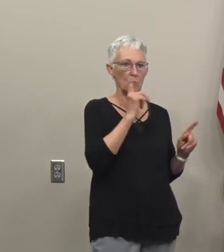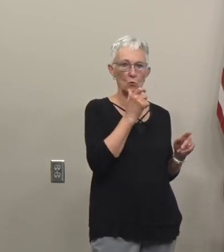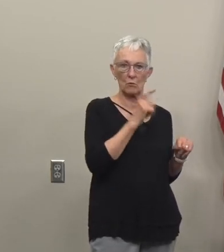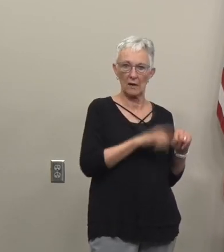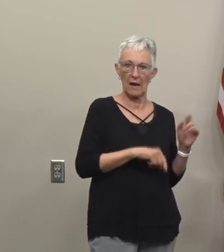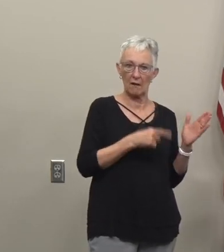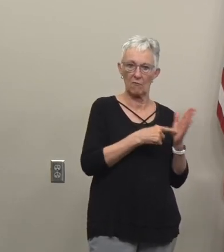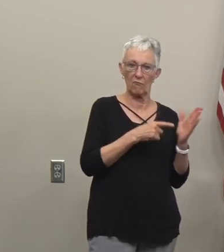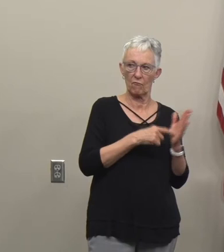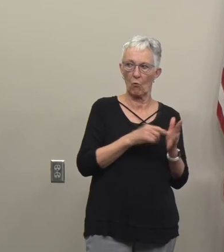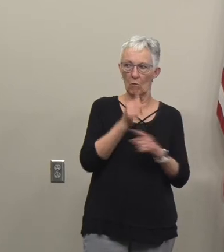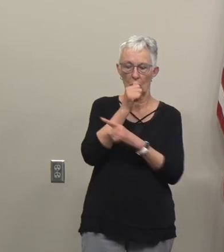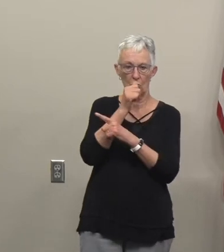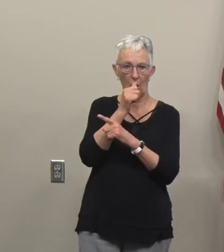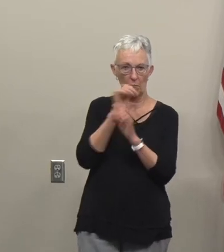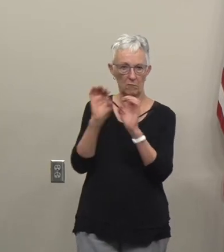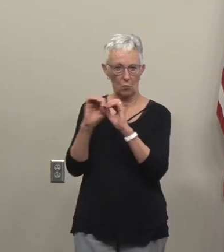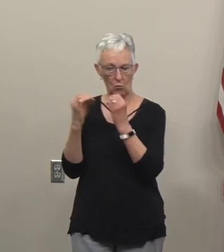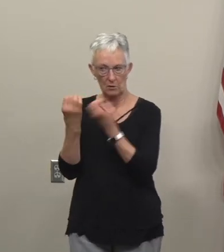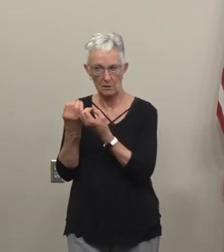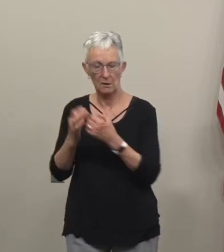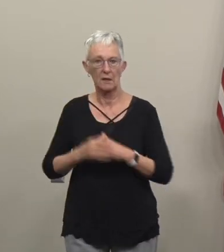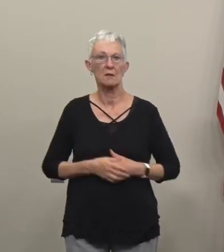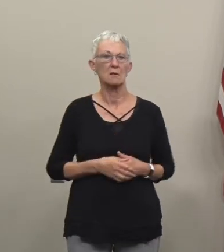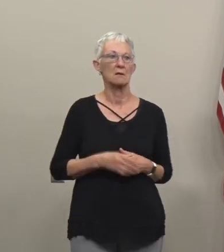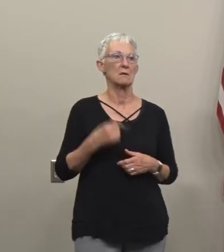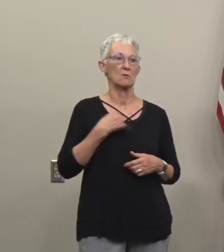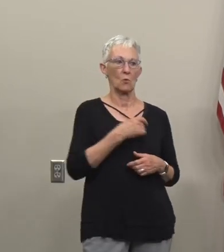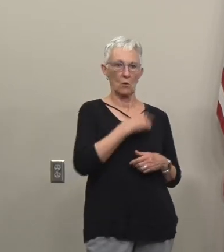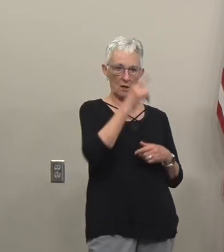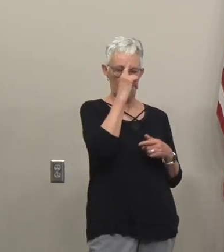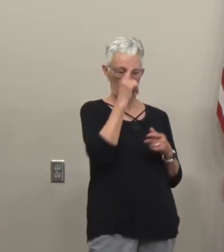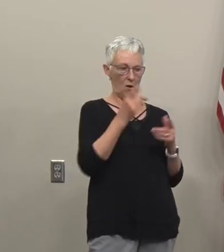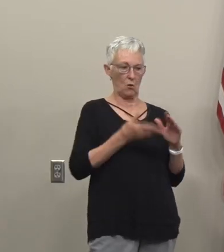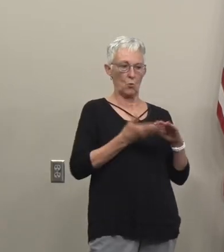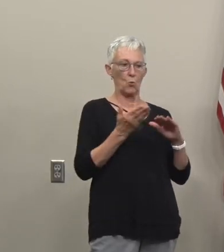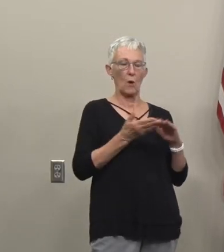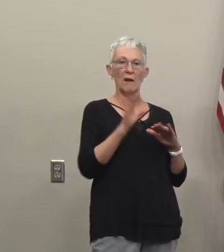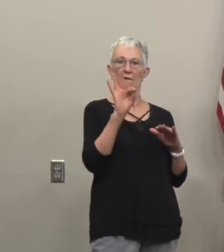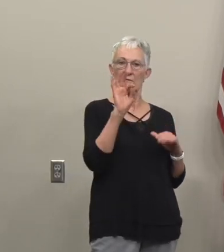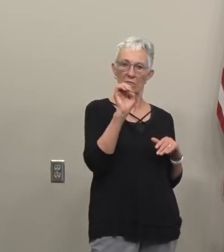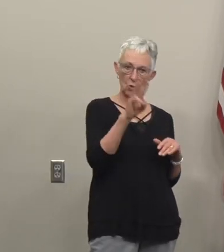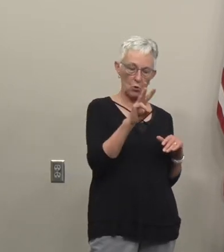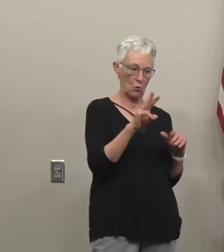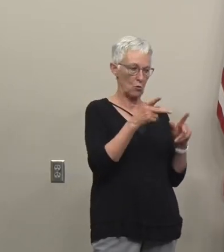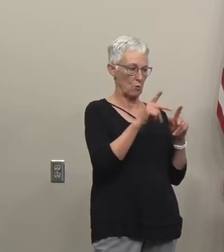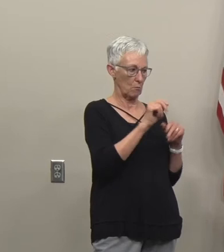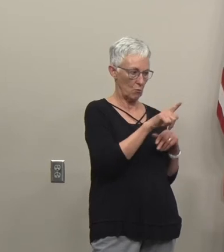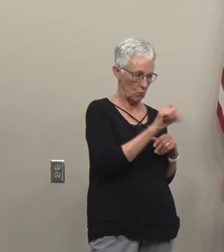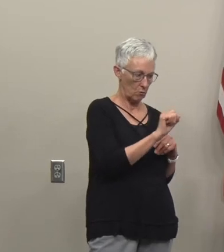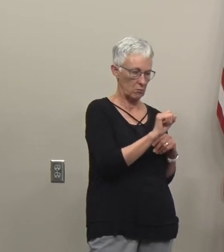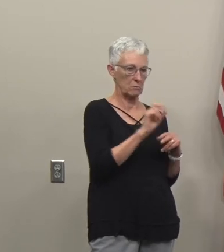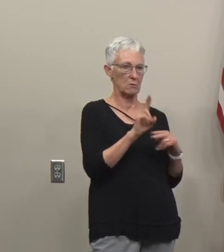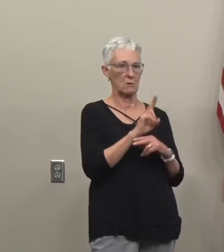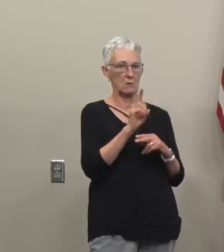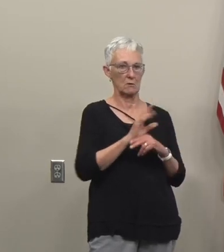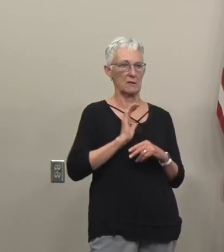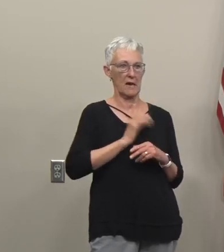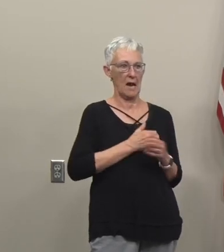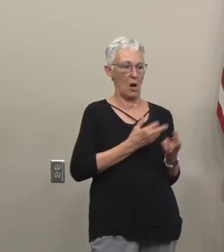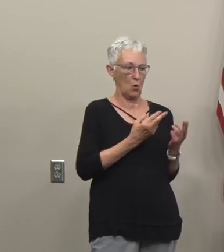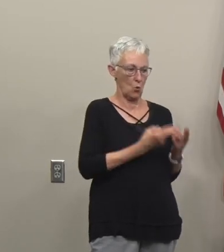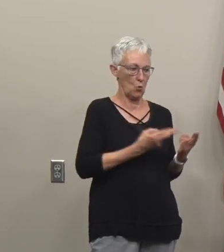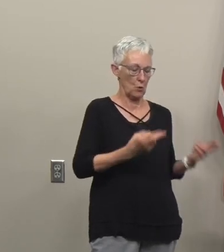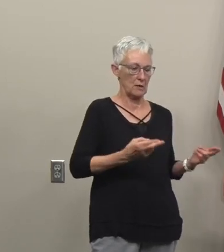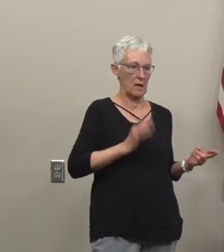operating all of the public pools. To operate on such a limited basis, using our resources, which